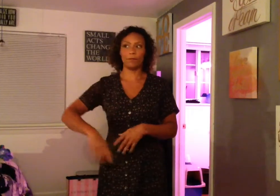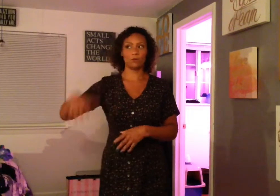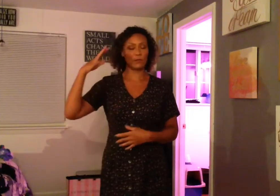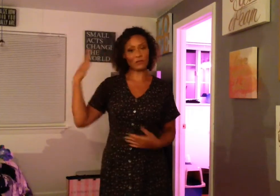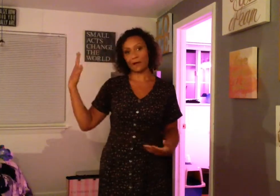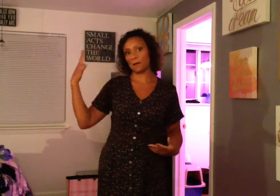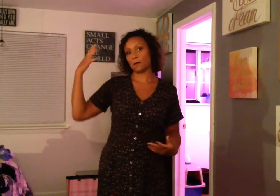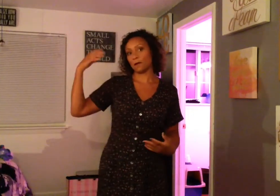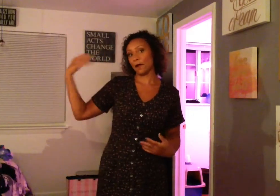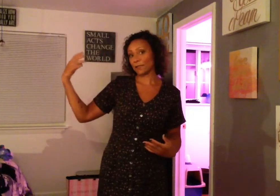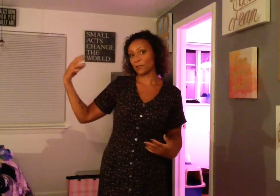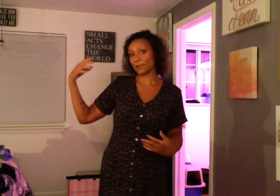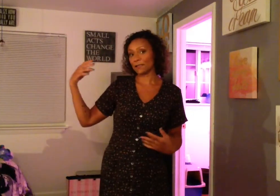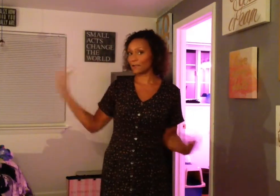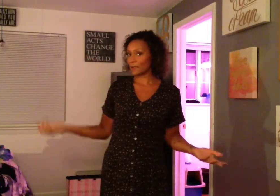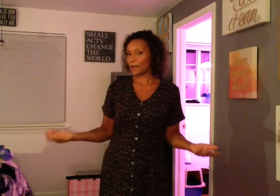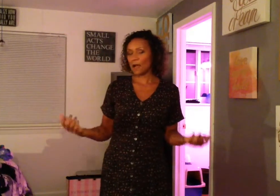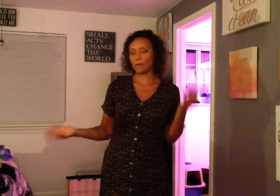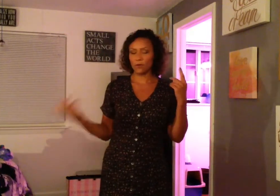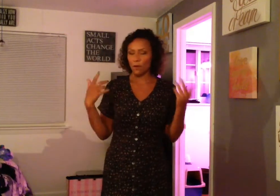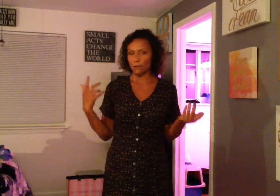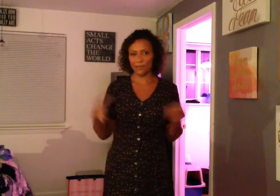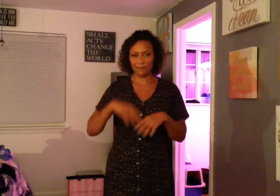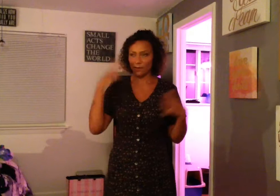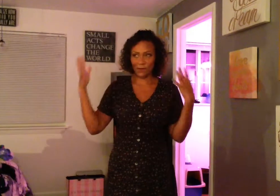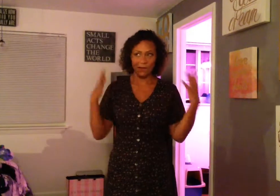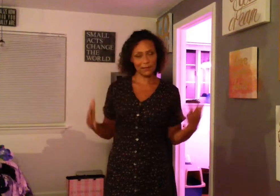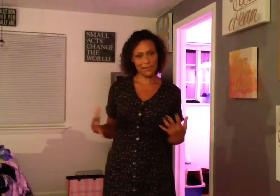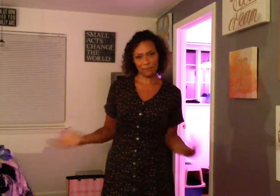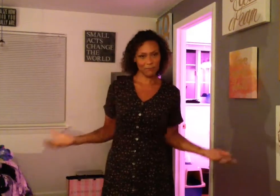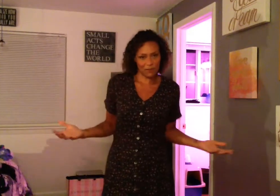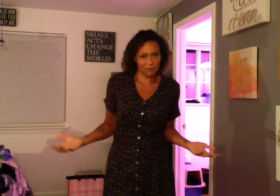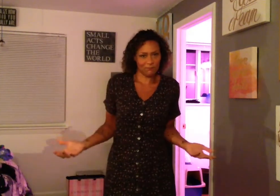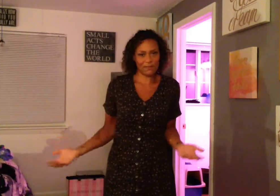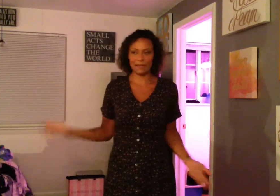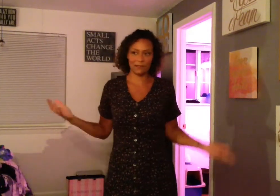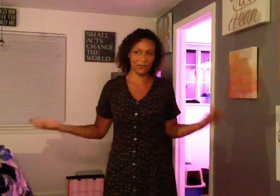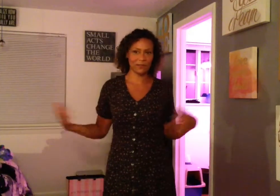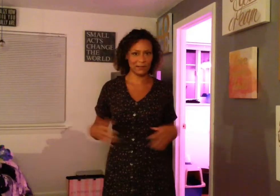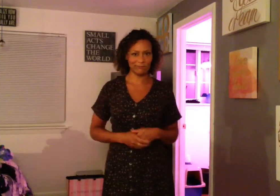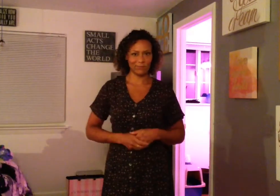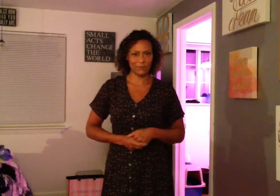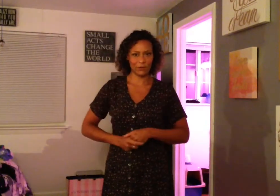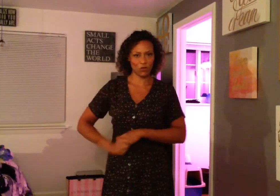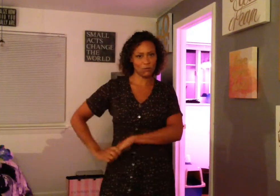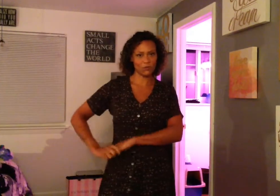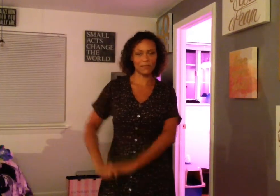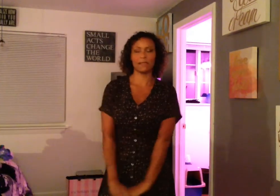through a shared consciousness, however you want to perceive it, it's all the same, you know, thing, just in different terms for the same